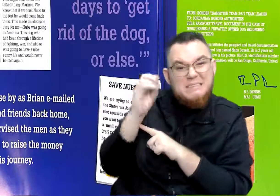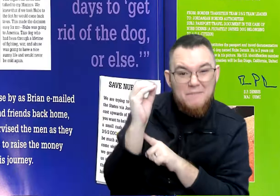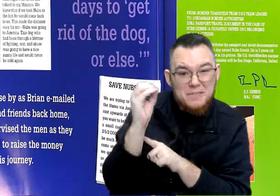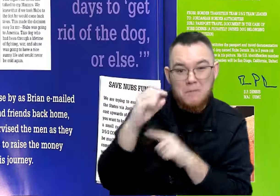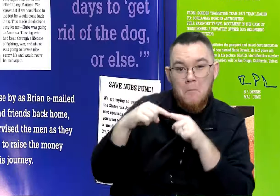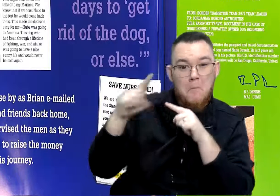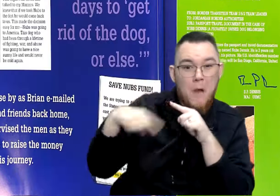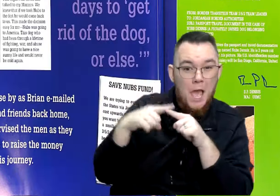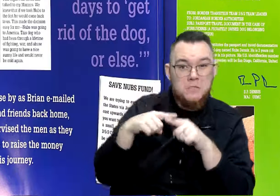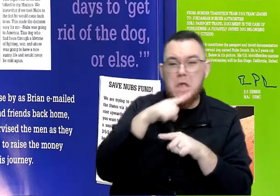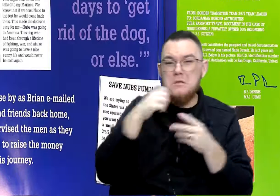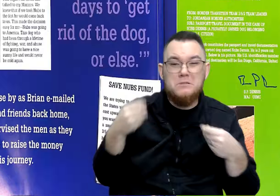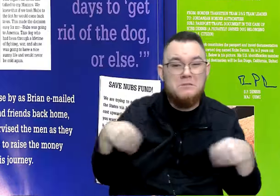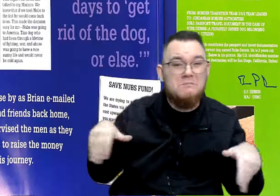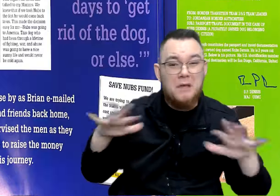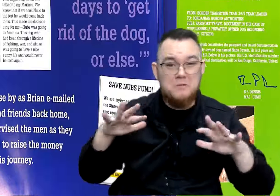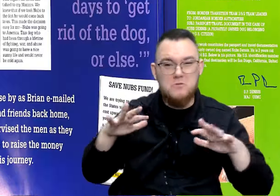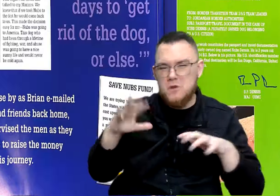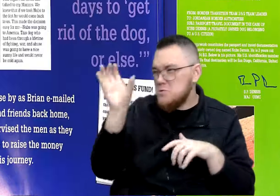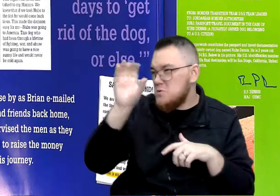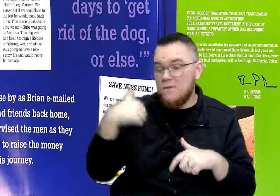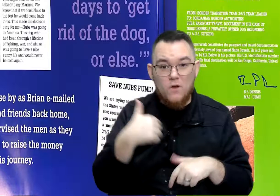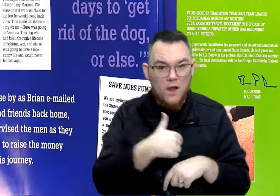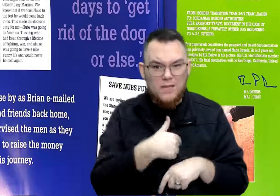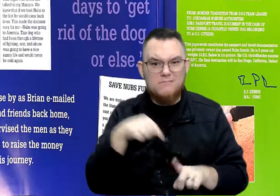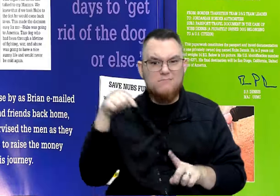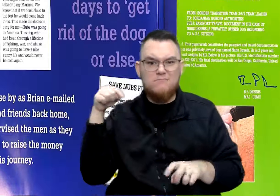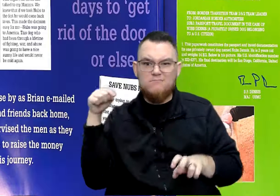him. He is an awesome dog.